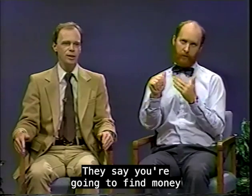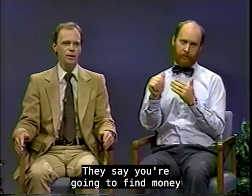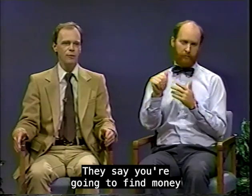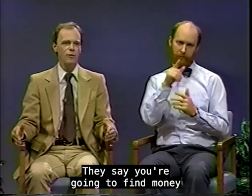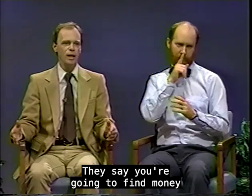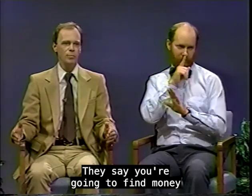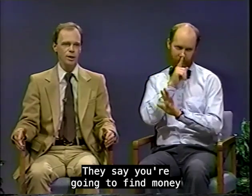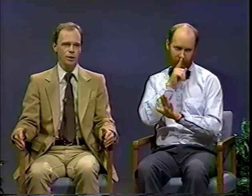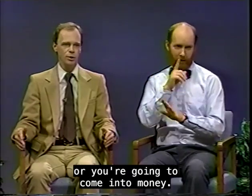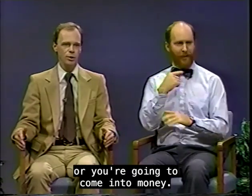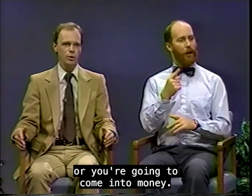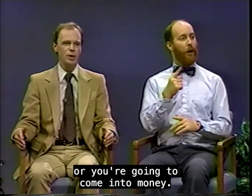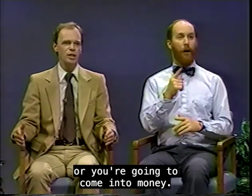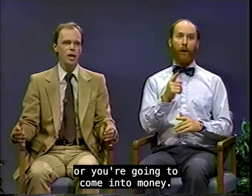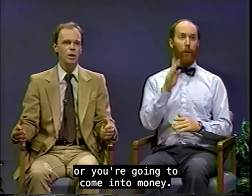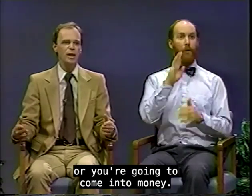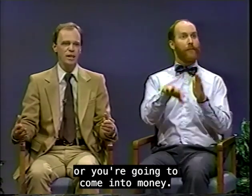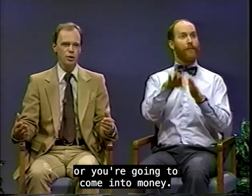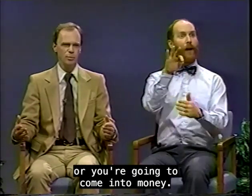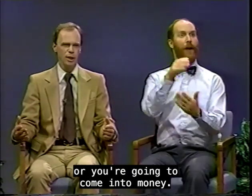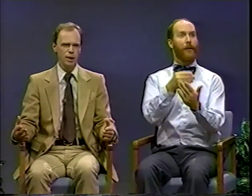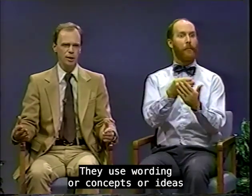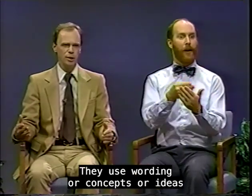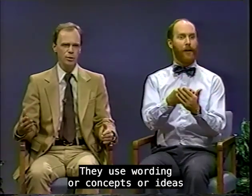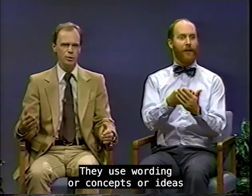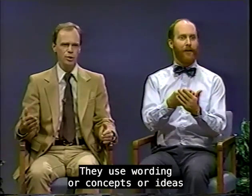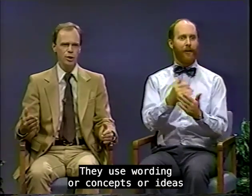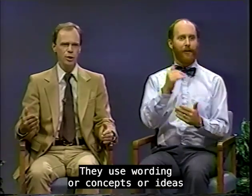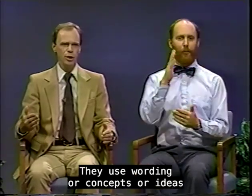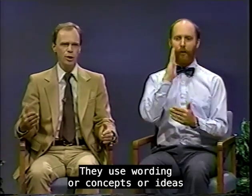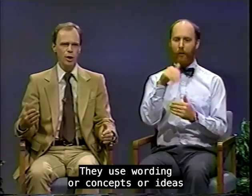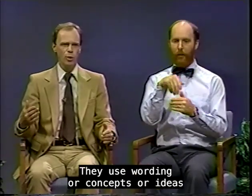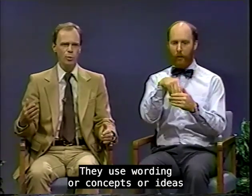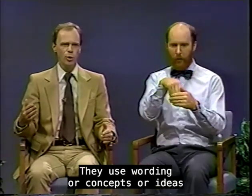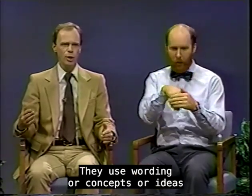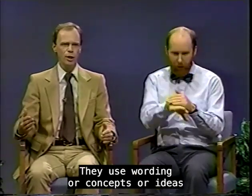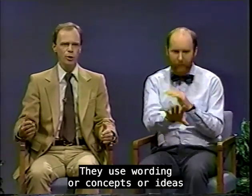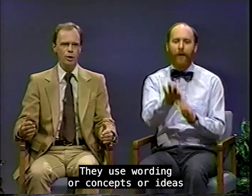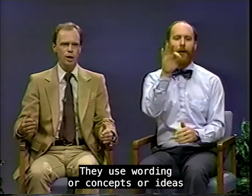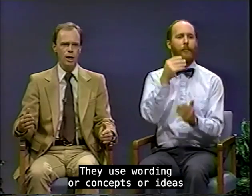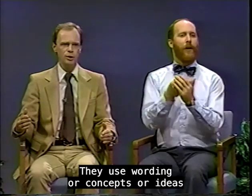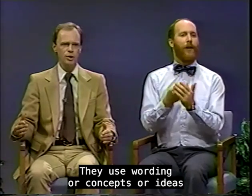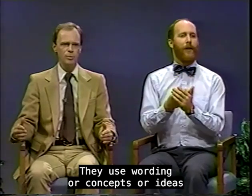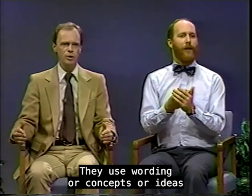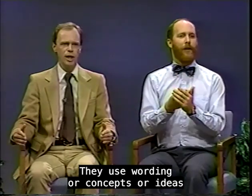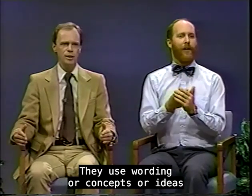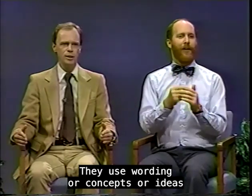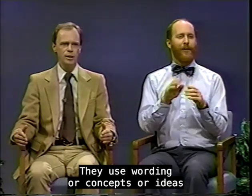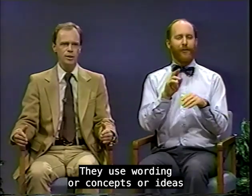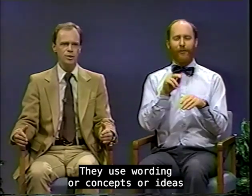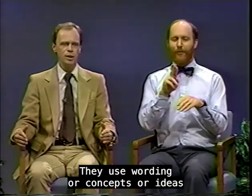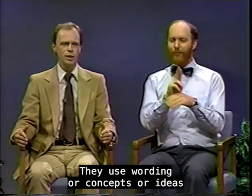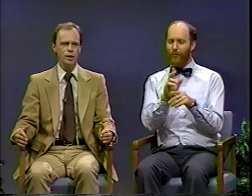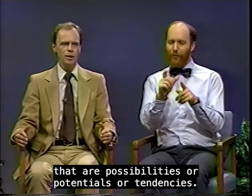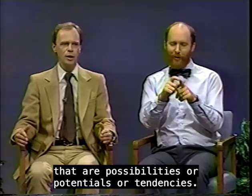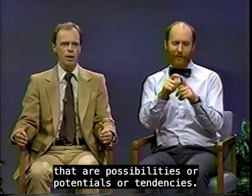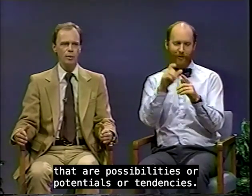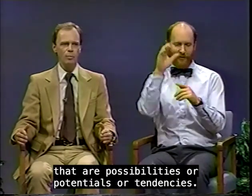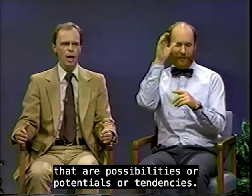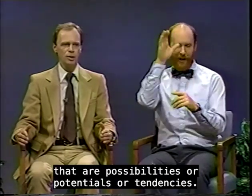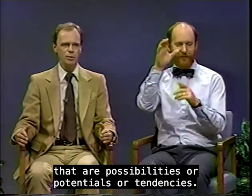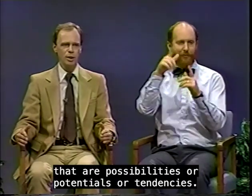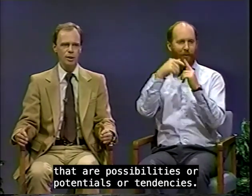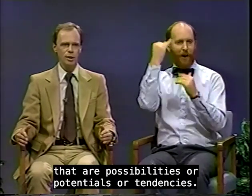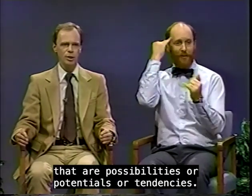going to find money or you're going to come into money. They use wording or concepts or ideas that